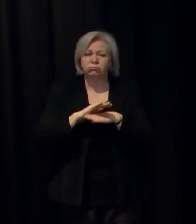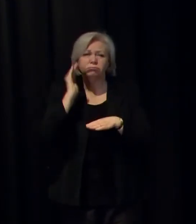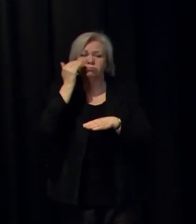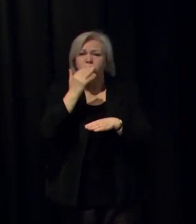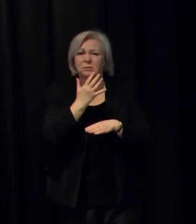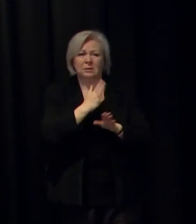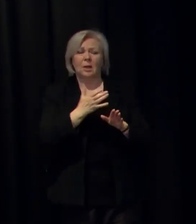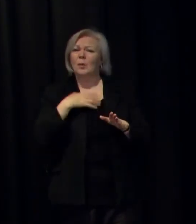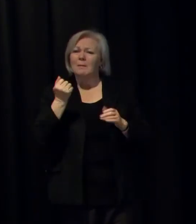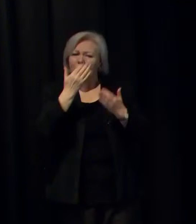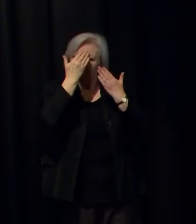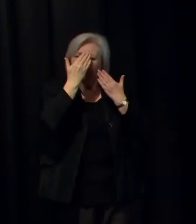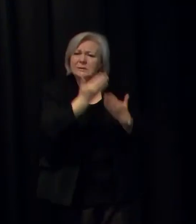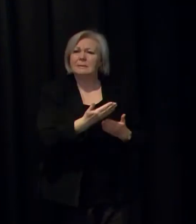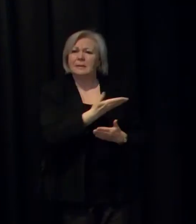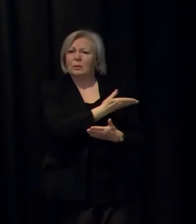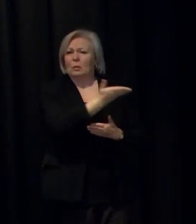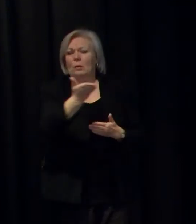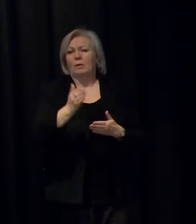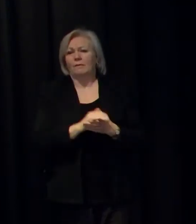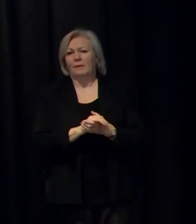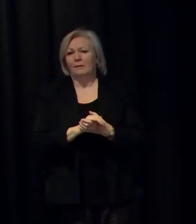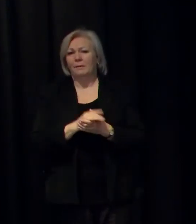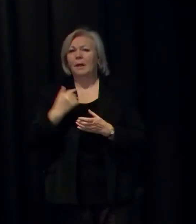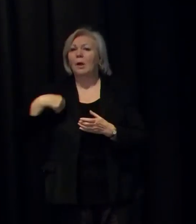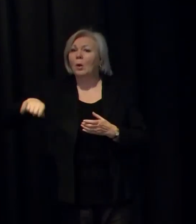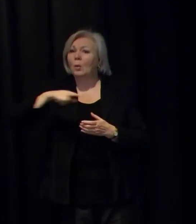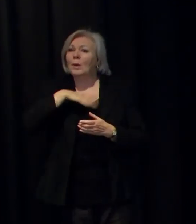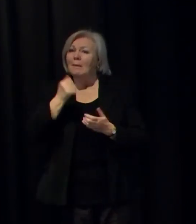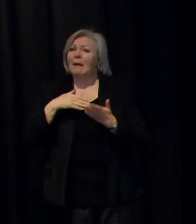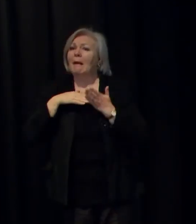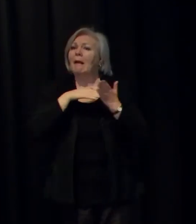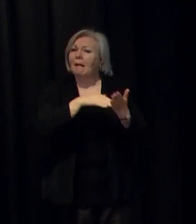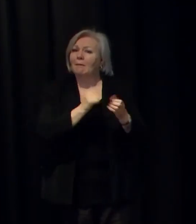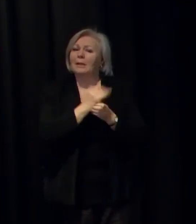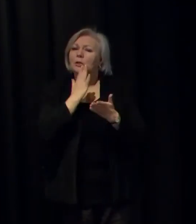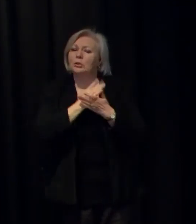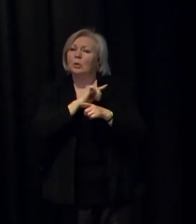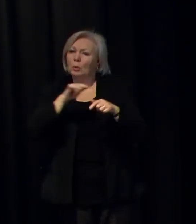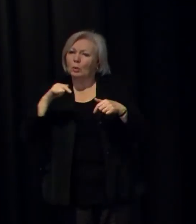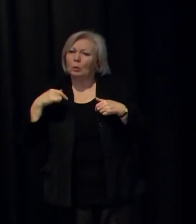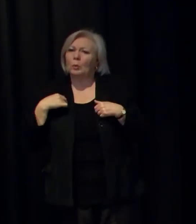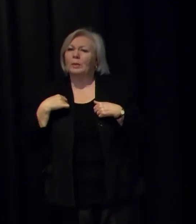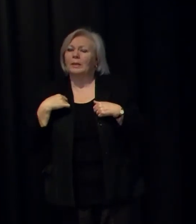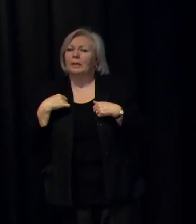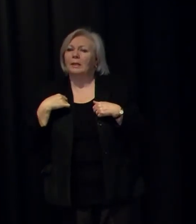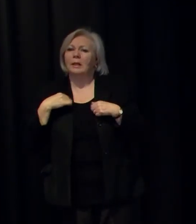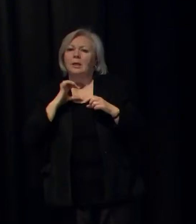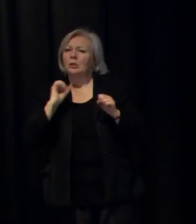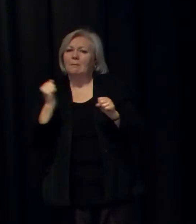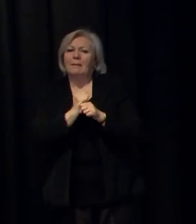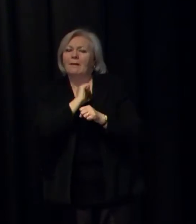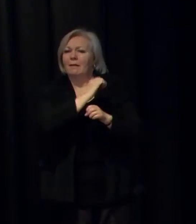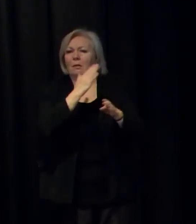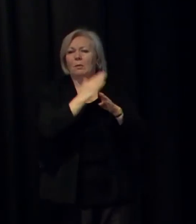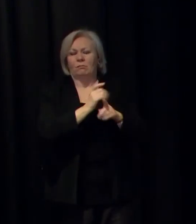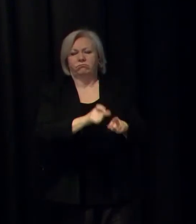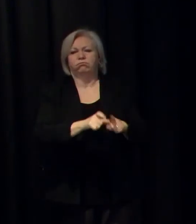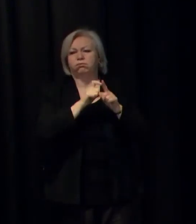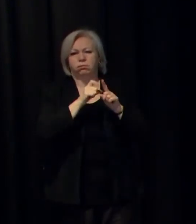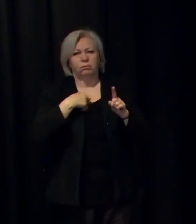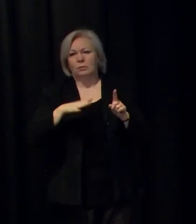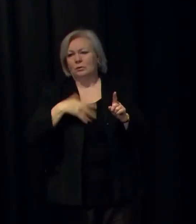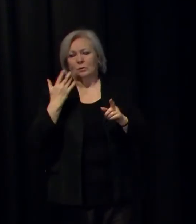be respectful of our staff, and all of us have to play our part in not making their job any harder than it's already going to